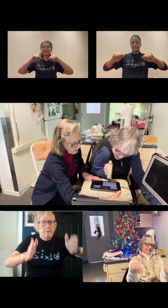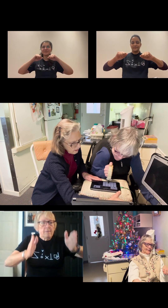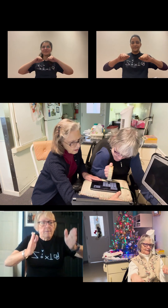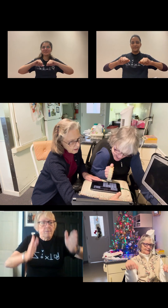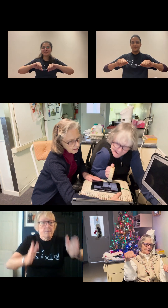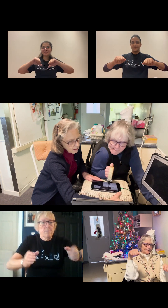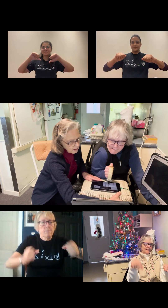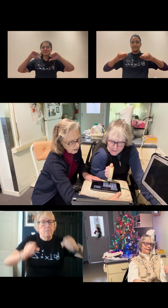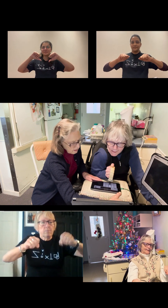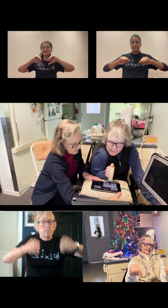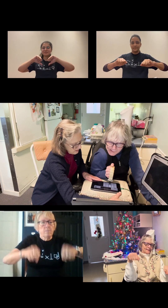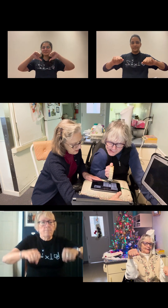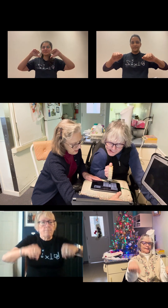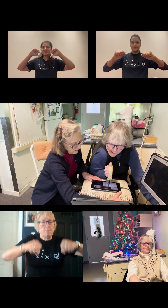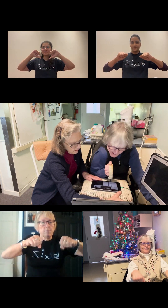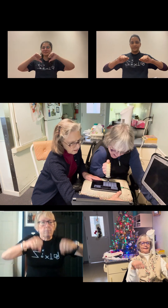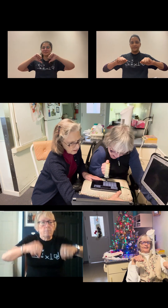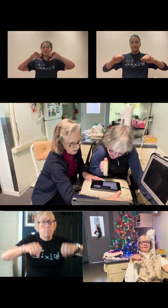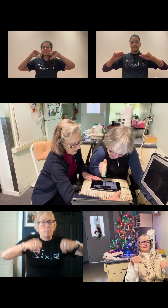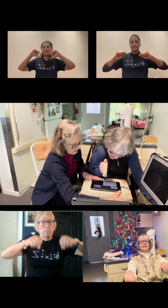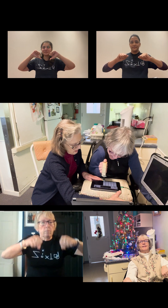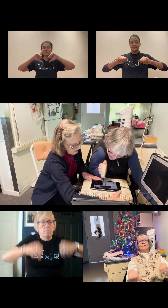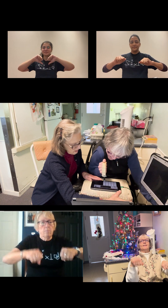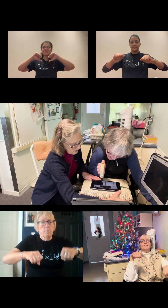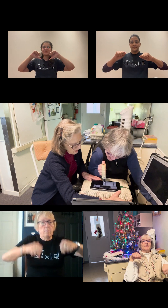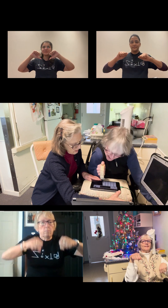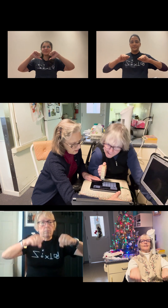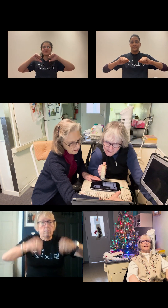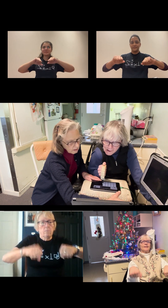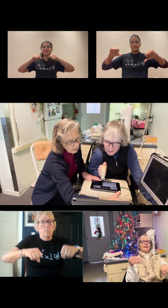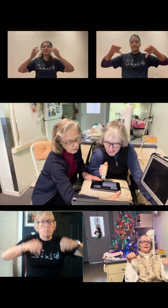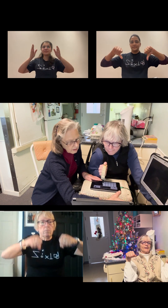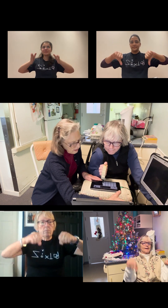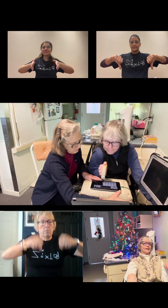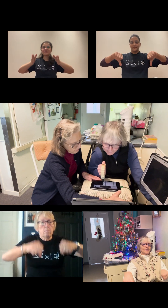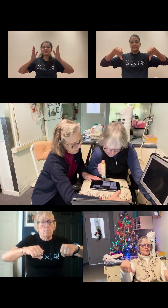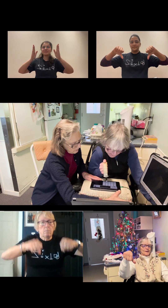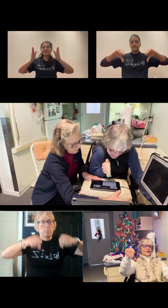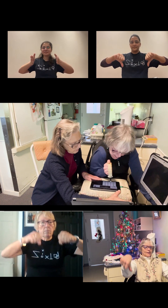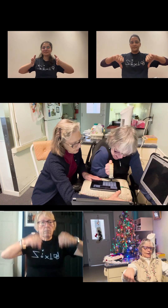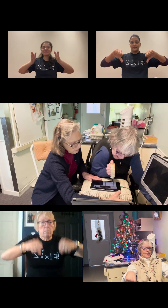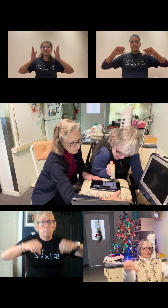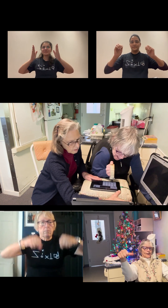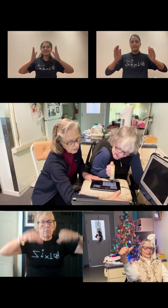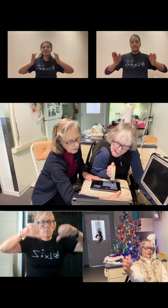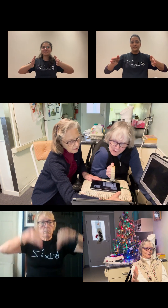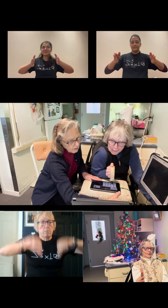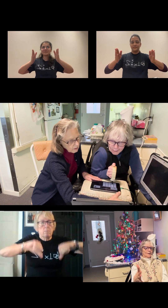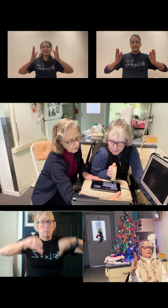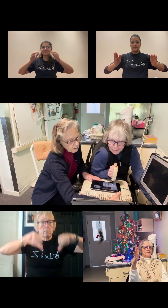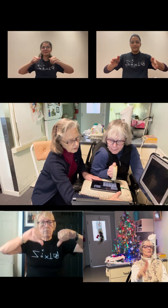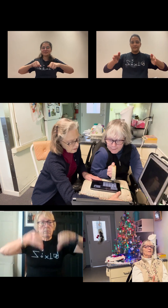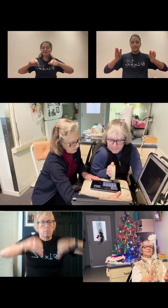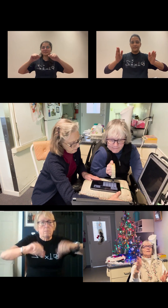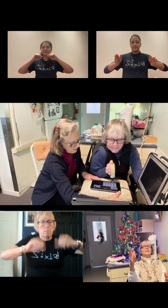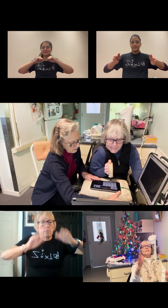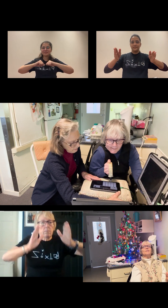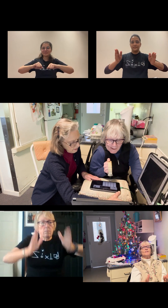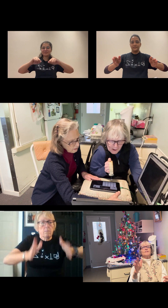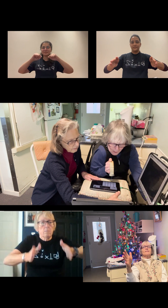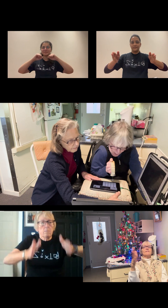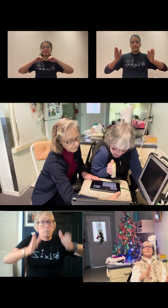Oh, what joy Santa brings. Thanks, old friend, for packing Christmas stockings full